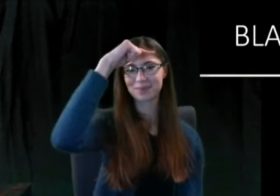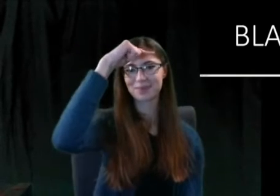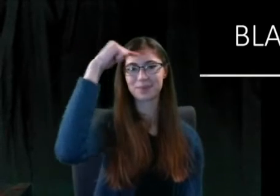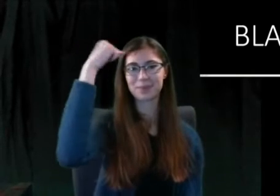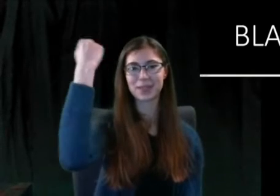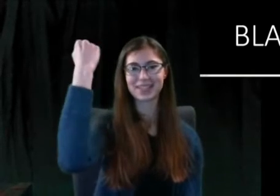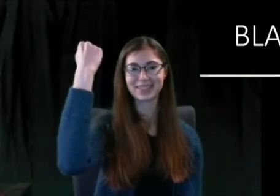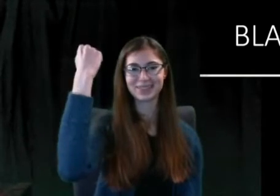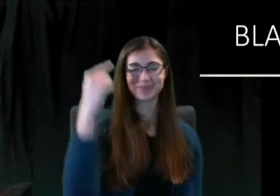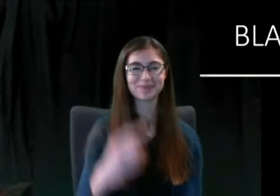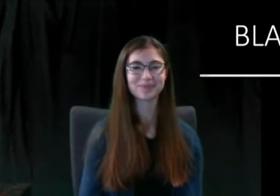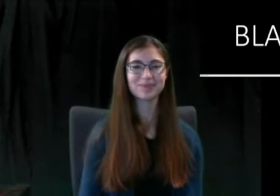Black.